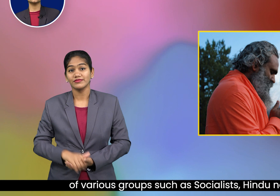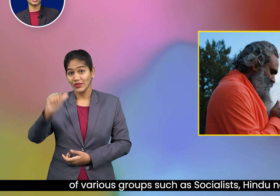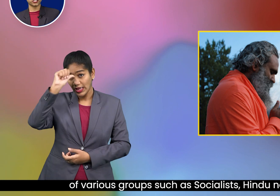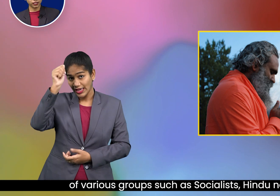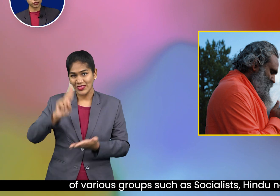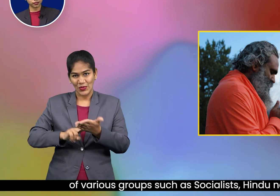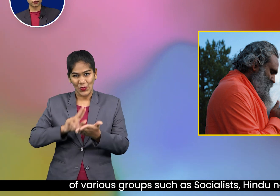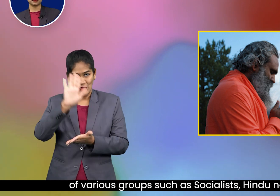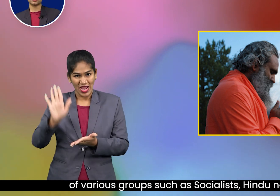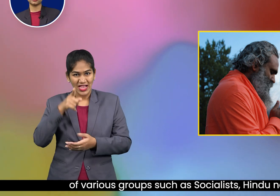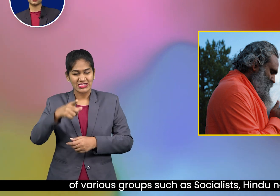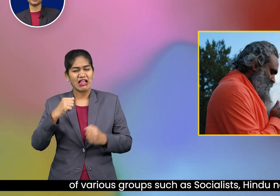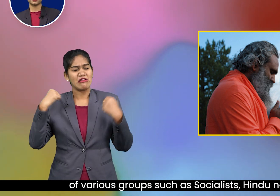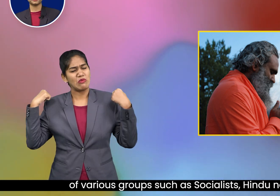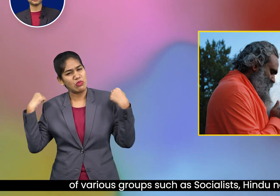Hindu nationalists,